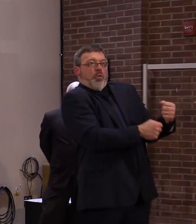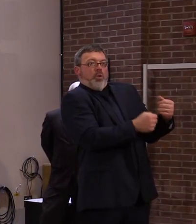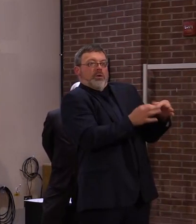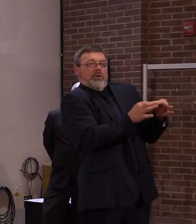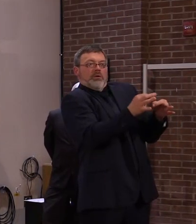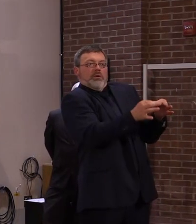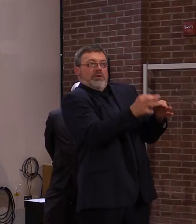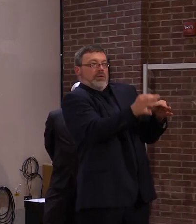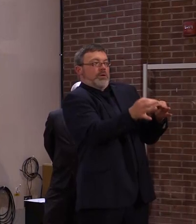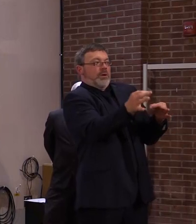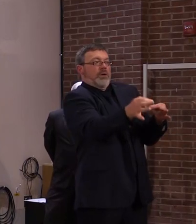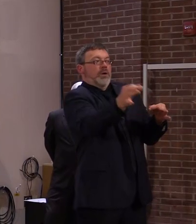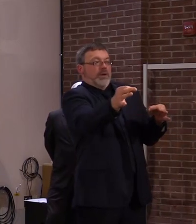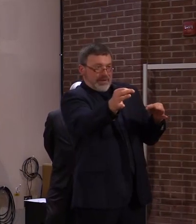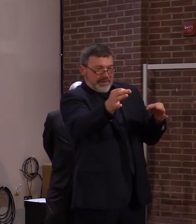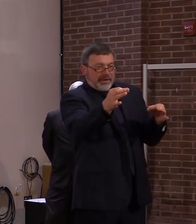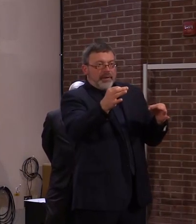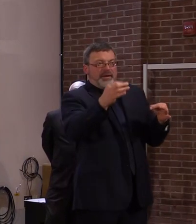hospital. So